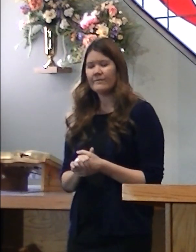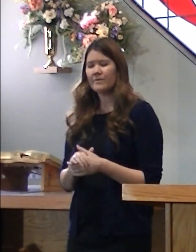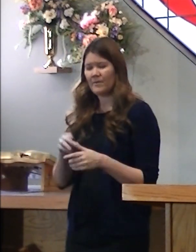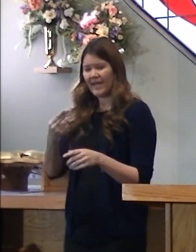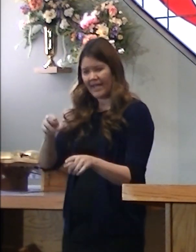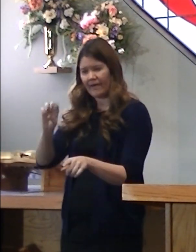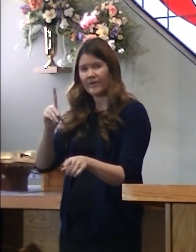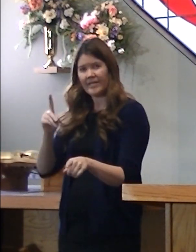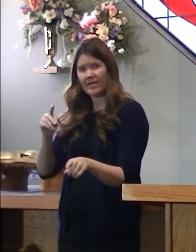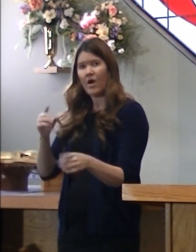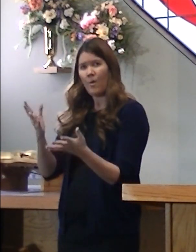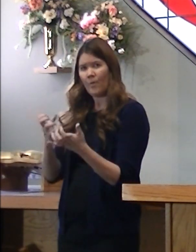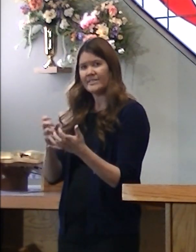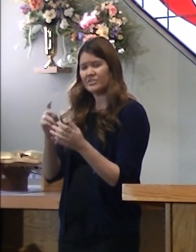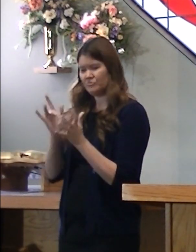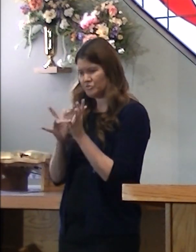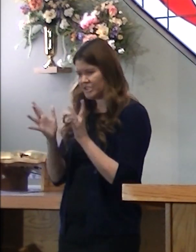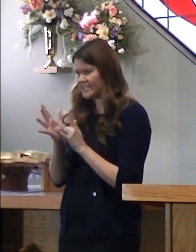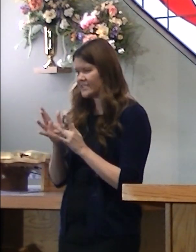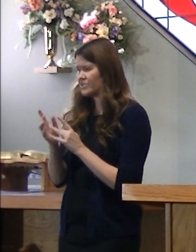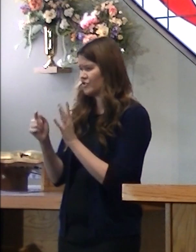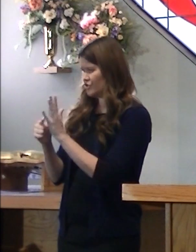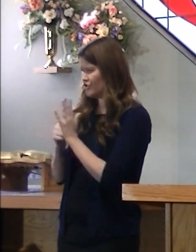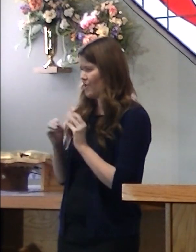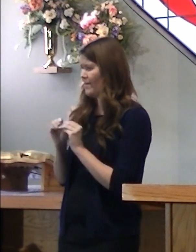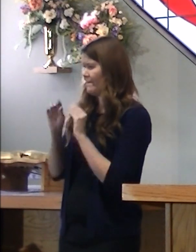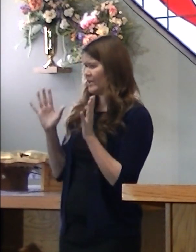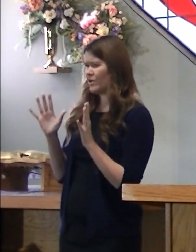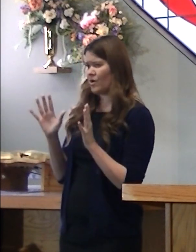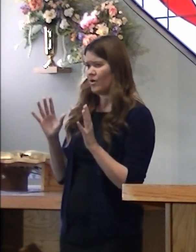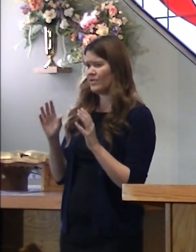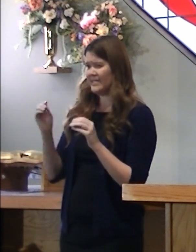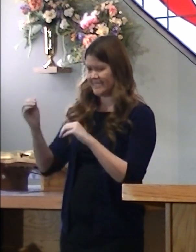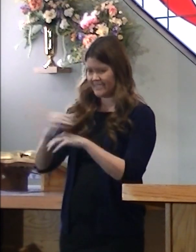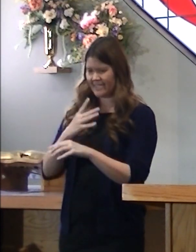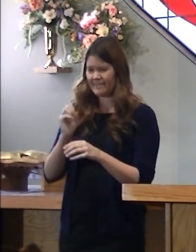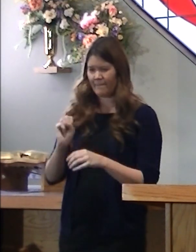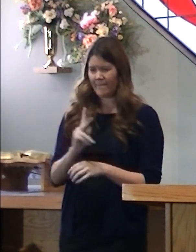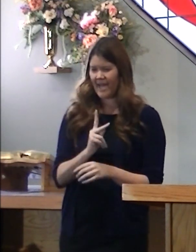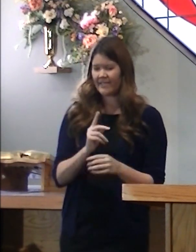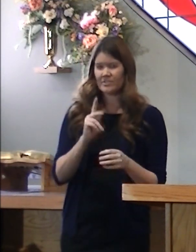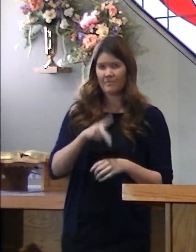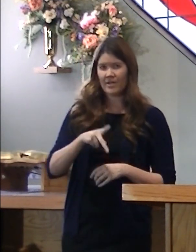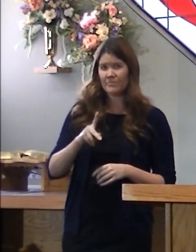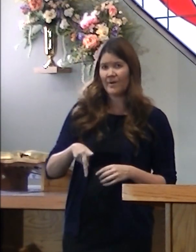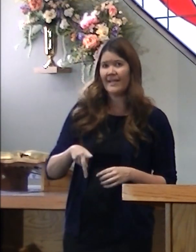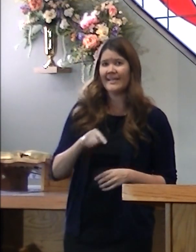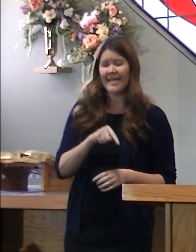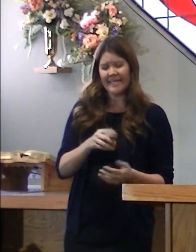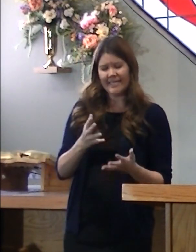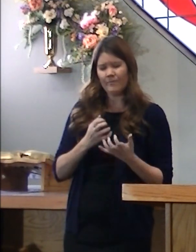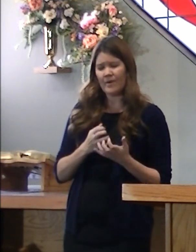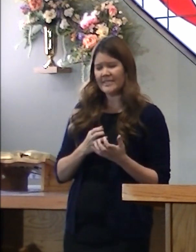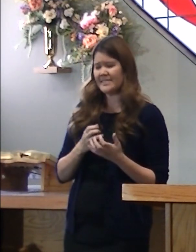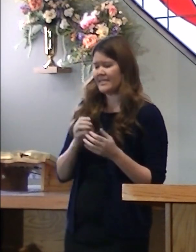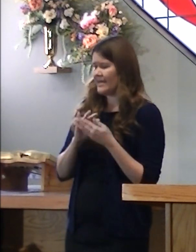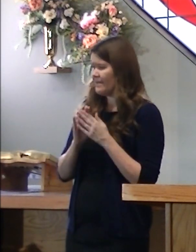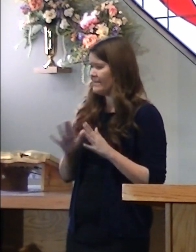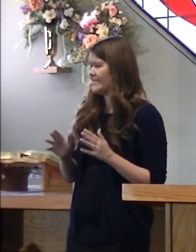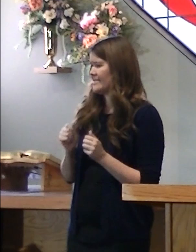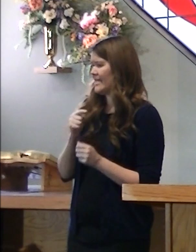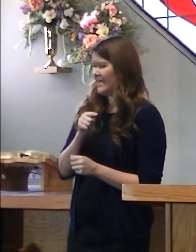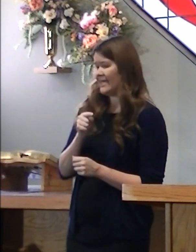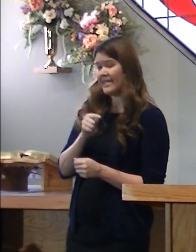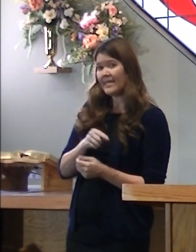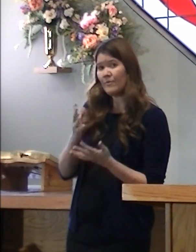him. And Pilate just wants to barter some peace or barter a decision with Jesus so